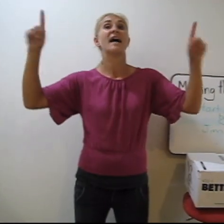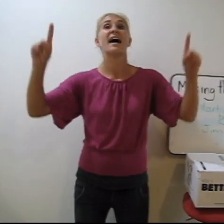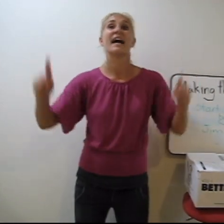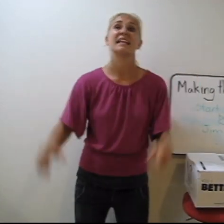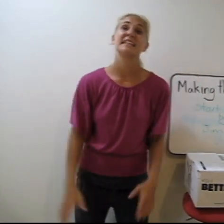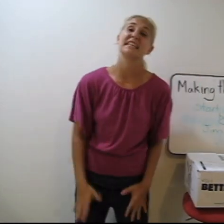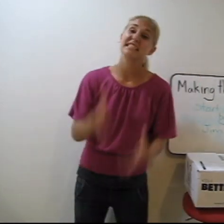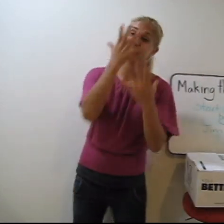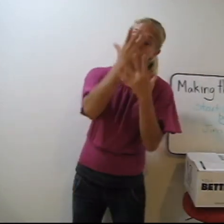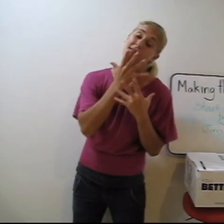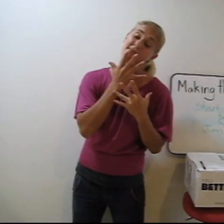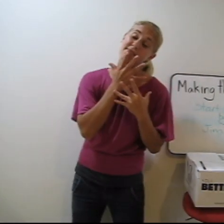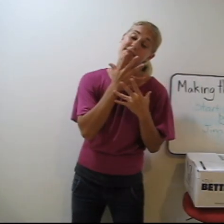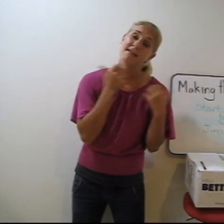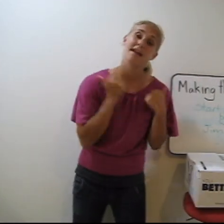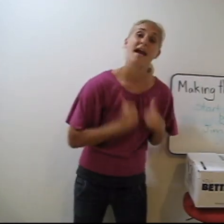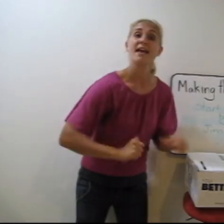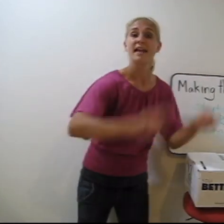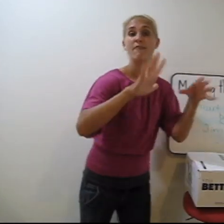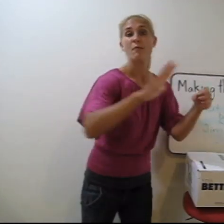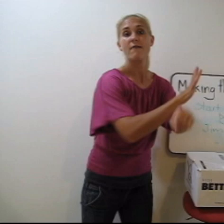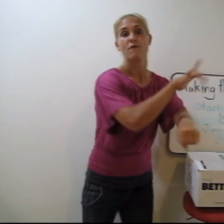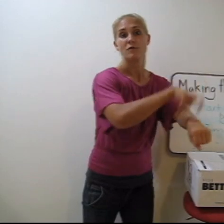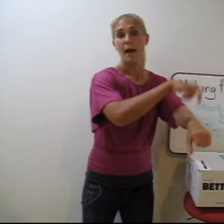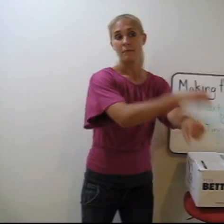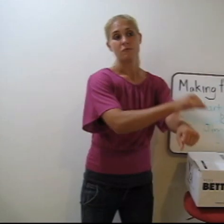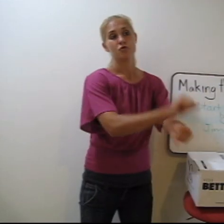reluctantly, I gave up my full-time job.